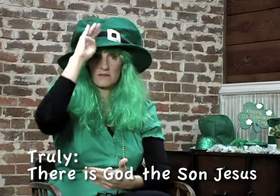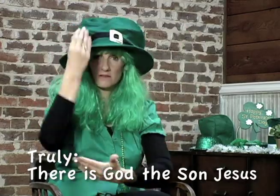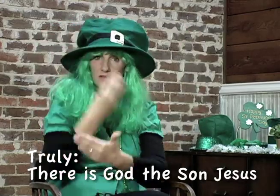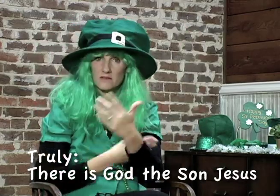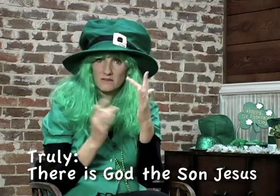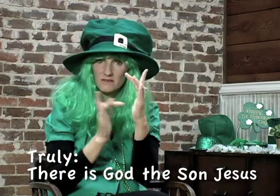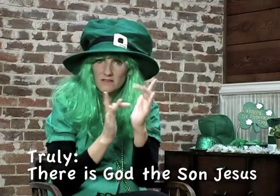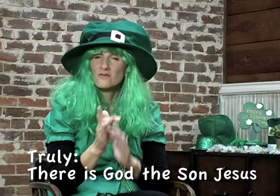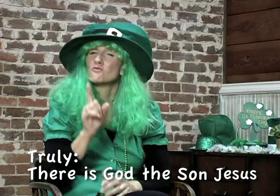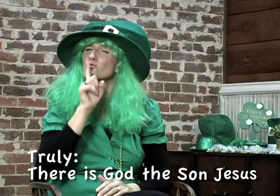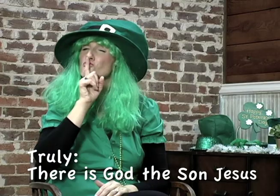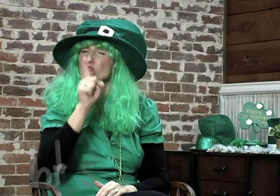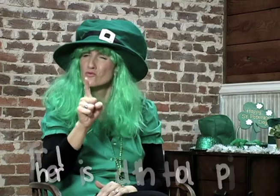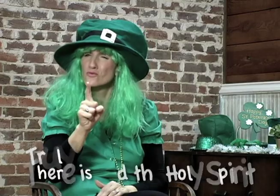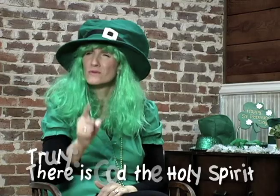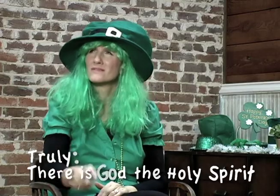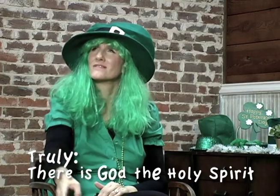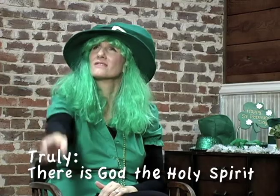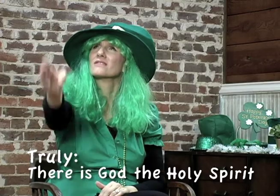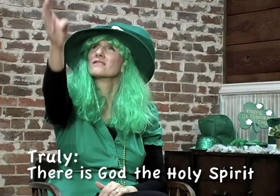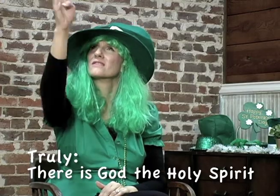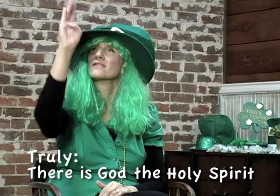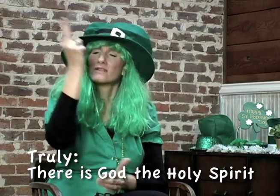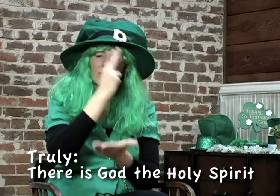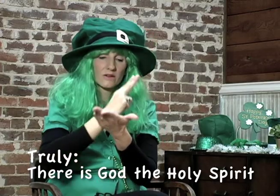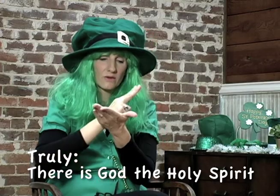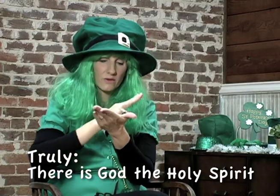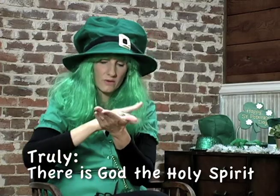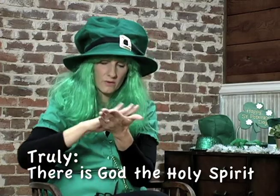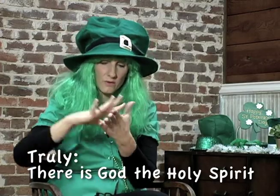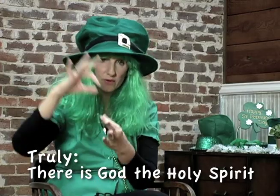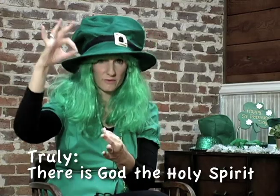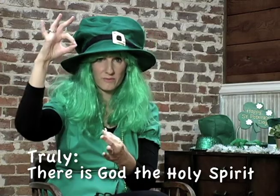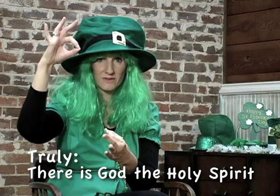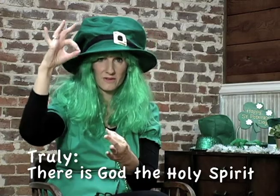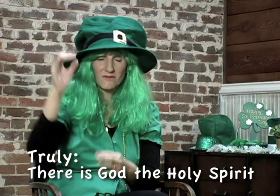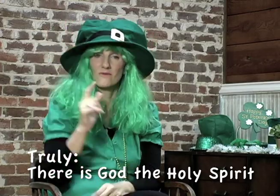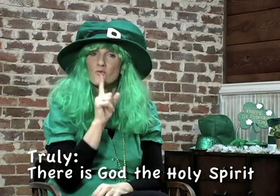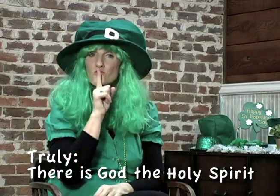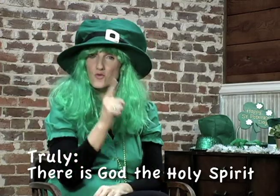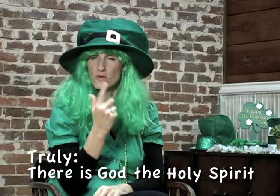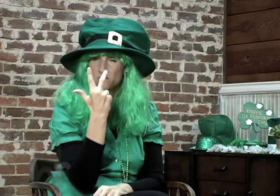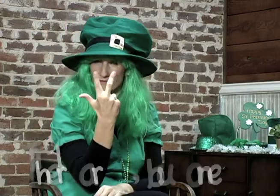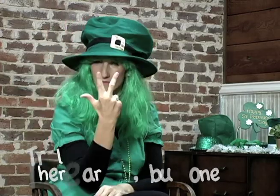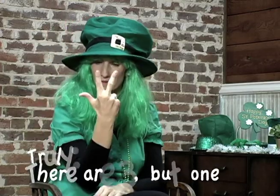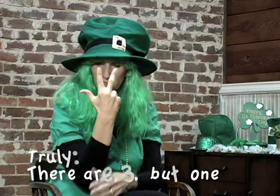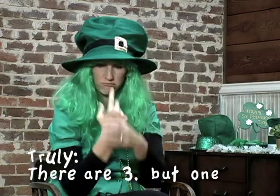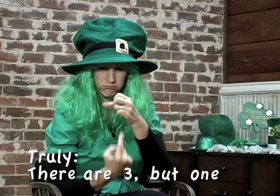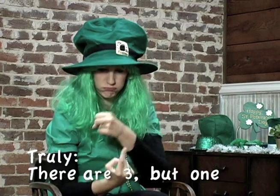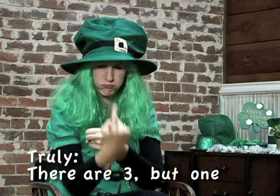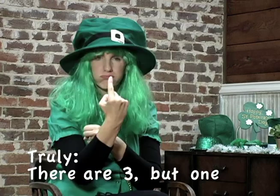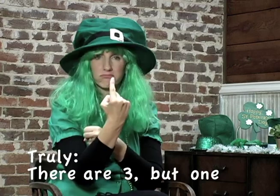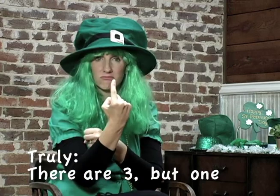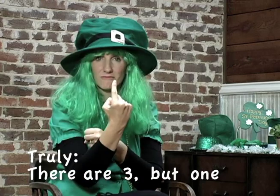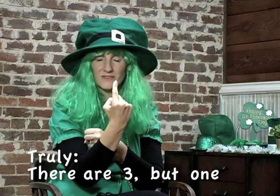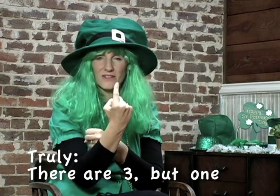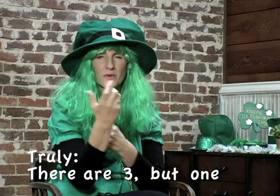Truly, there is God the Son Jesus. Truly, there is God the Holy Spirit. Truly, there are three, but they are